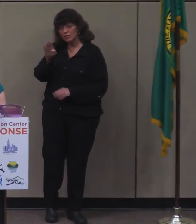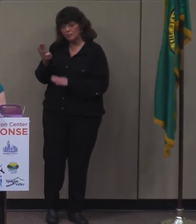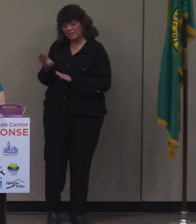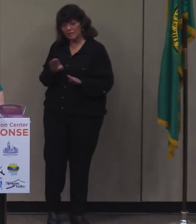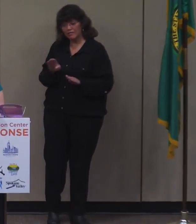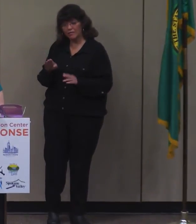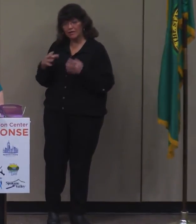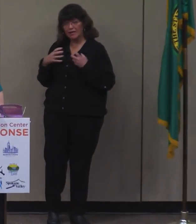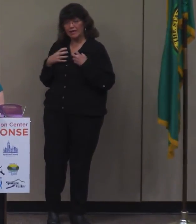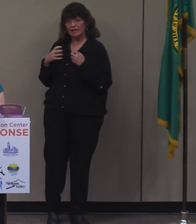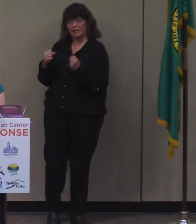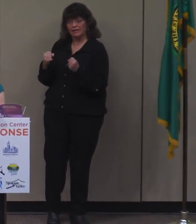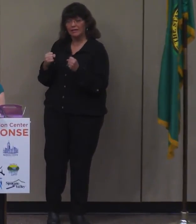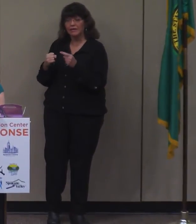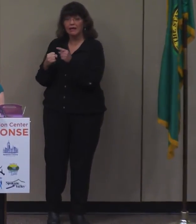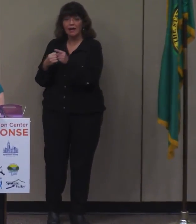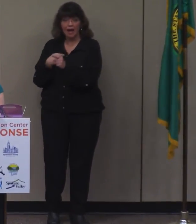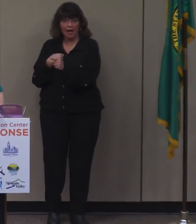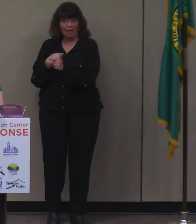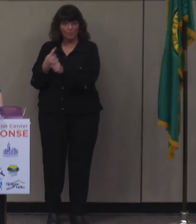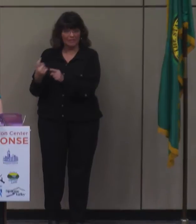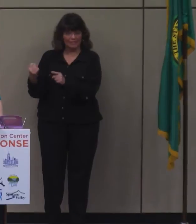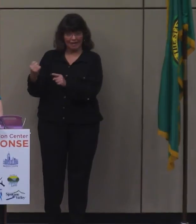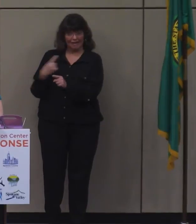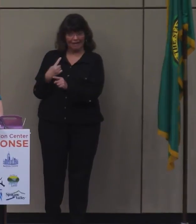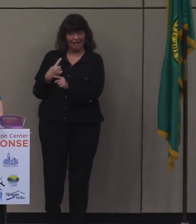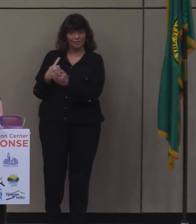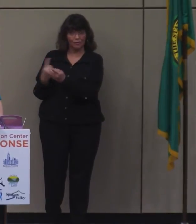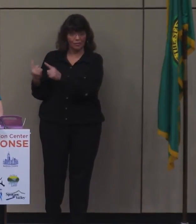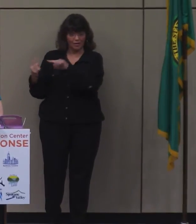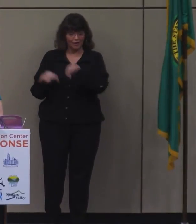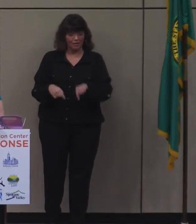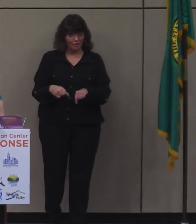at home and kind of just some resiliency things. And so